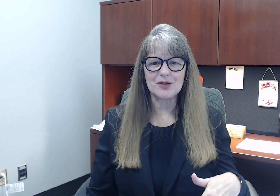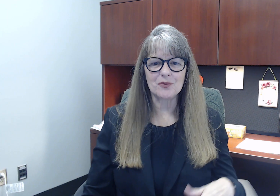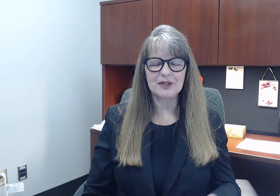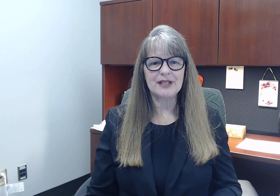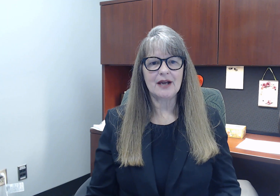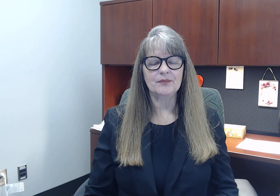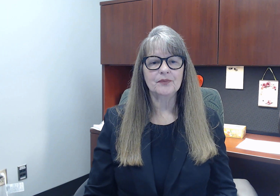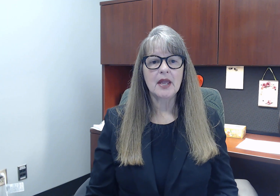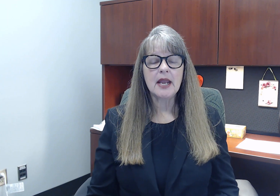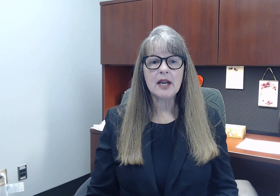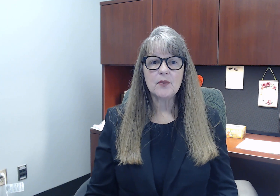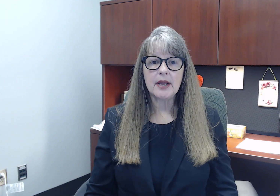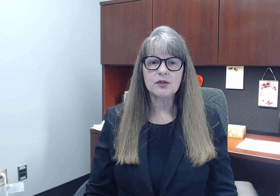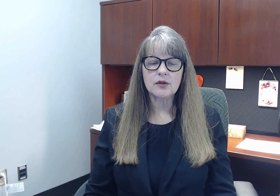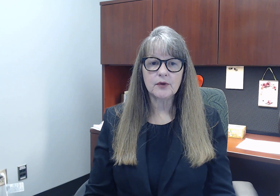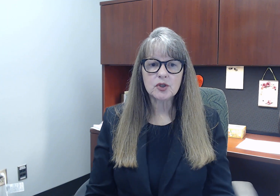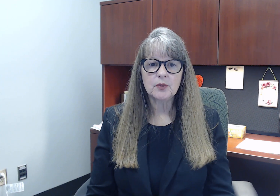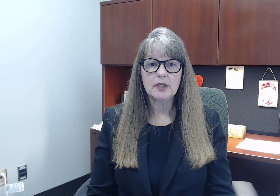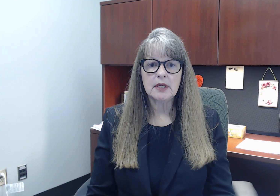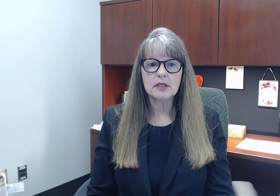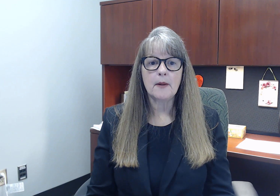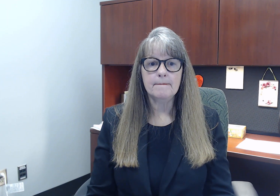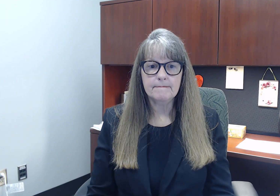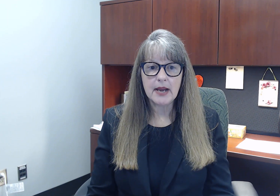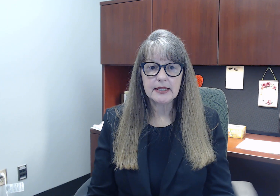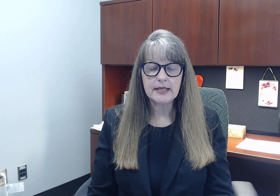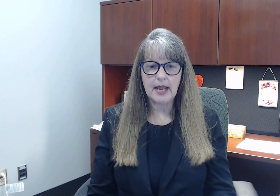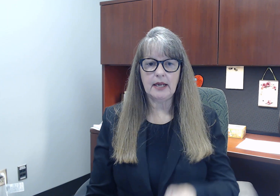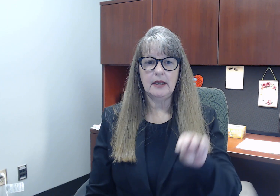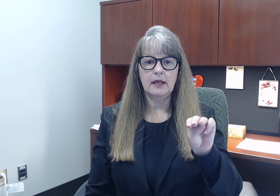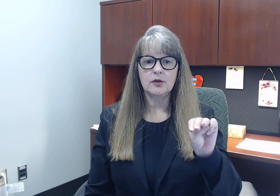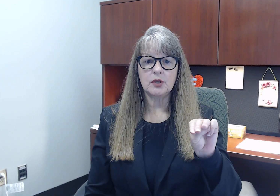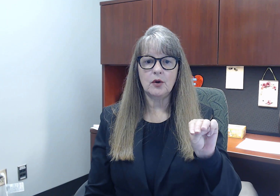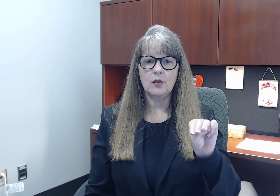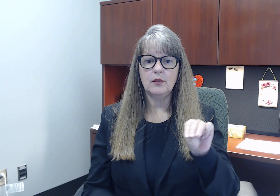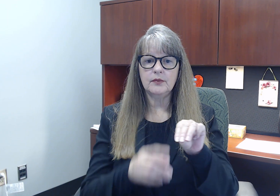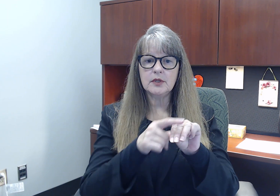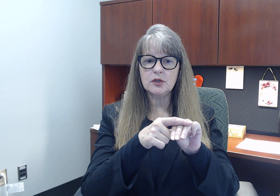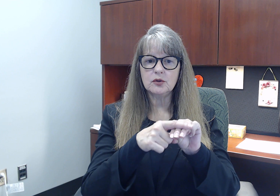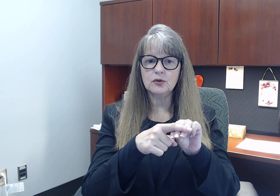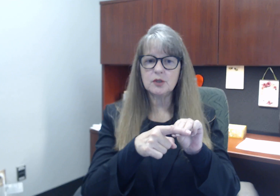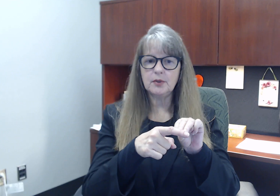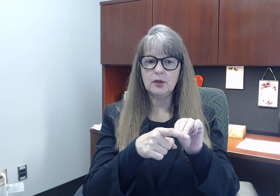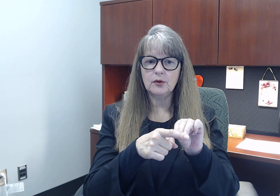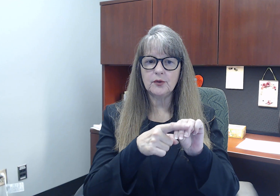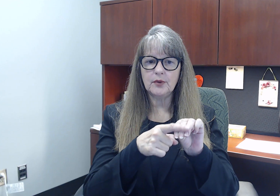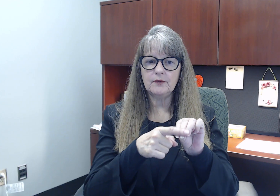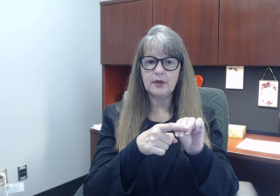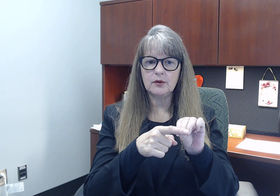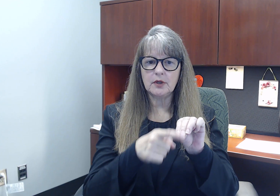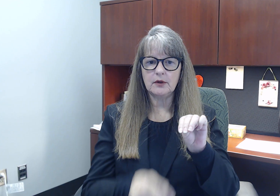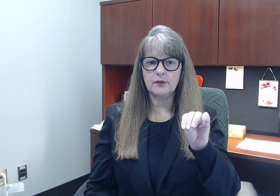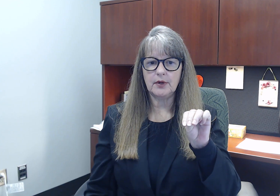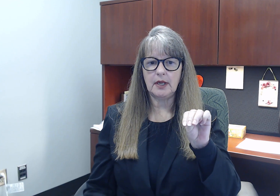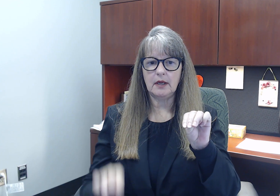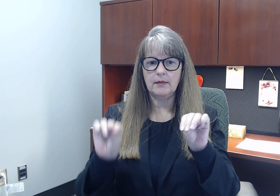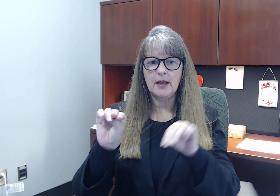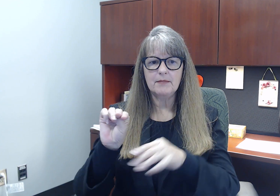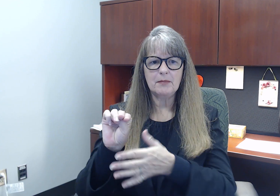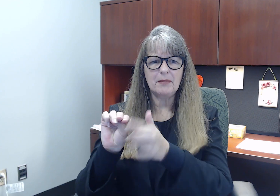written down. Anyway, so the first one is Monday. So this is, you're just putting your 3 fingers on there for an M. Remember my right